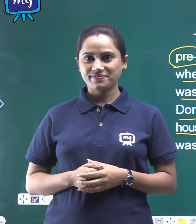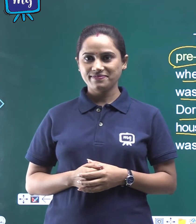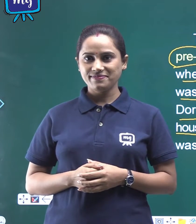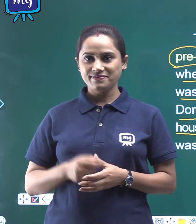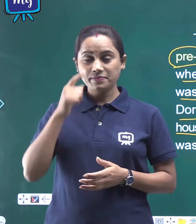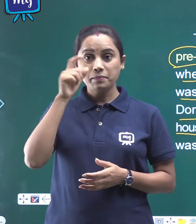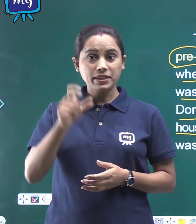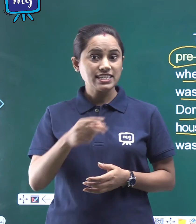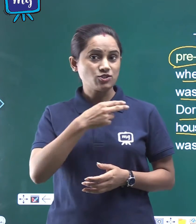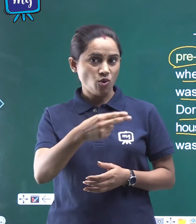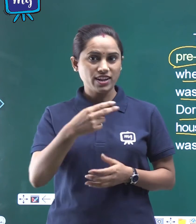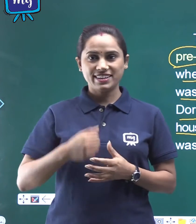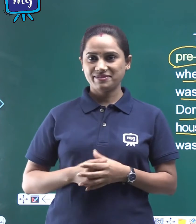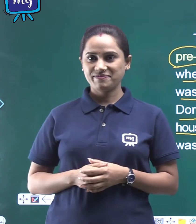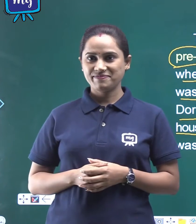Mrs. Darling